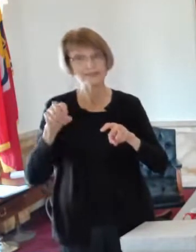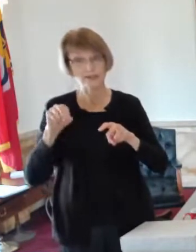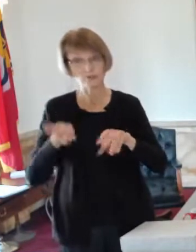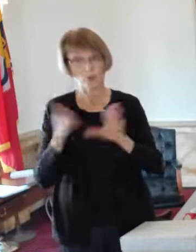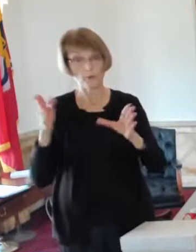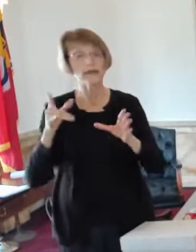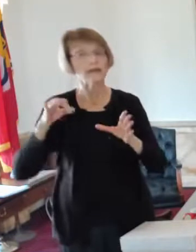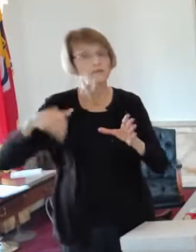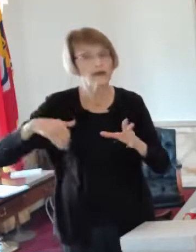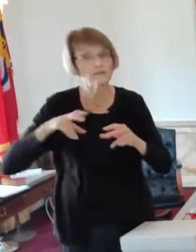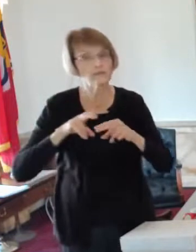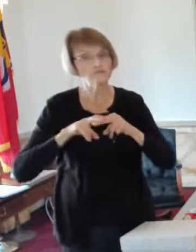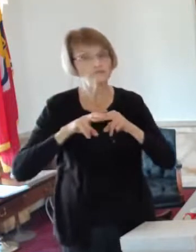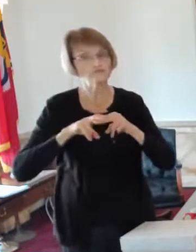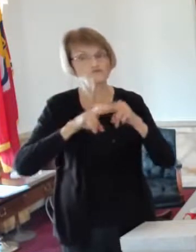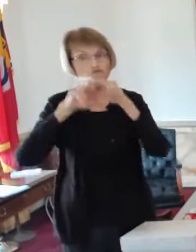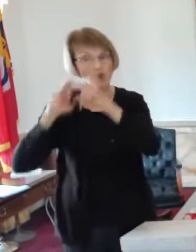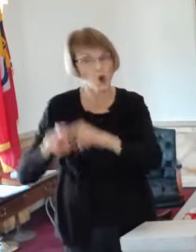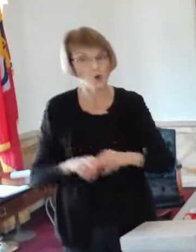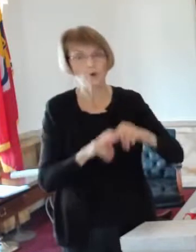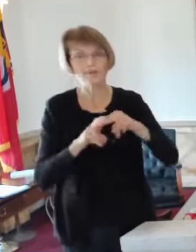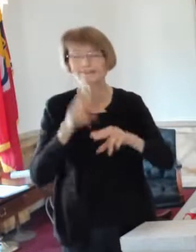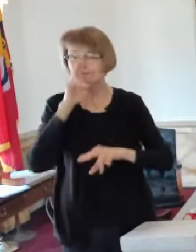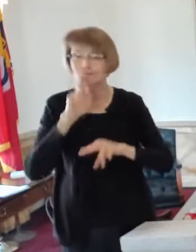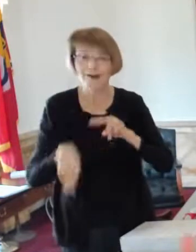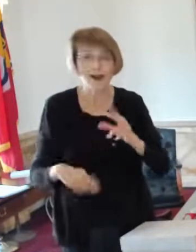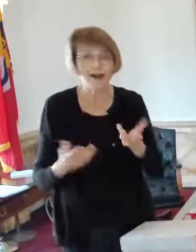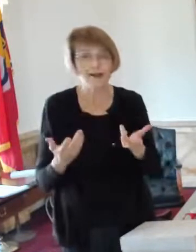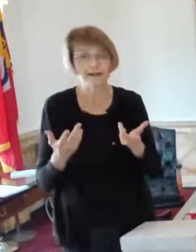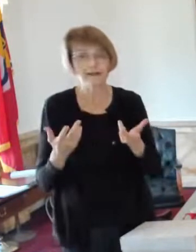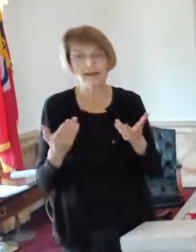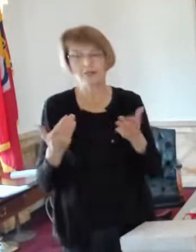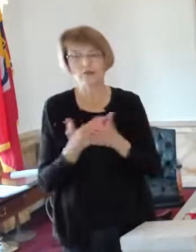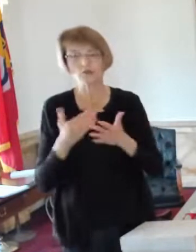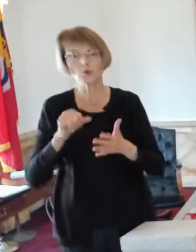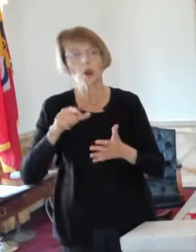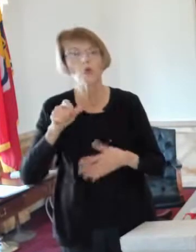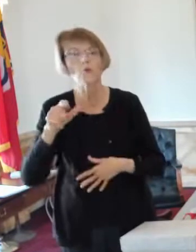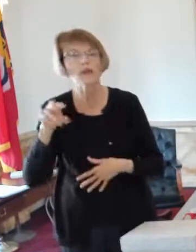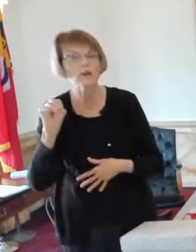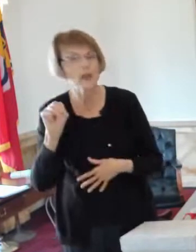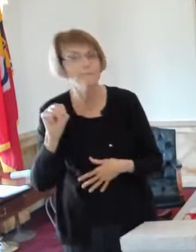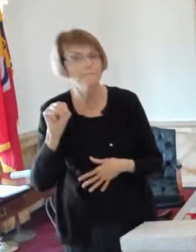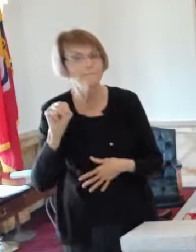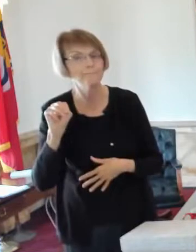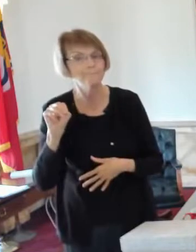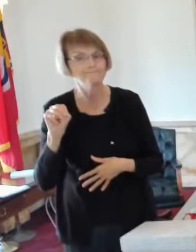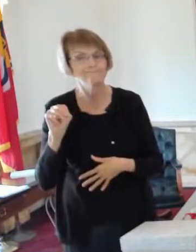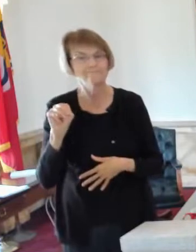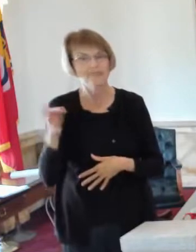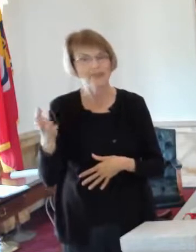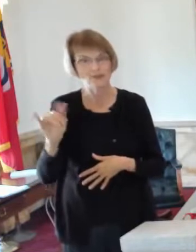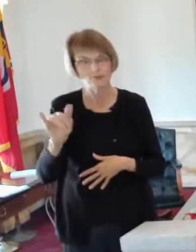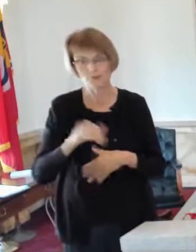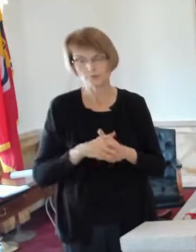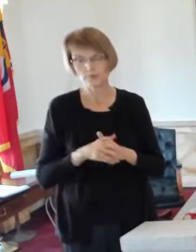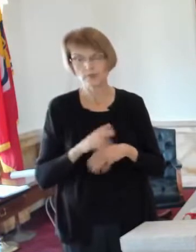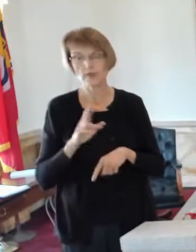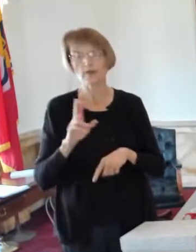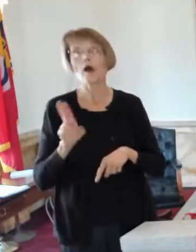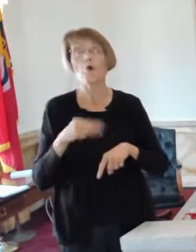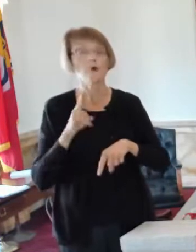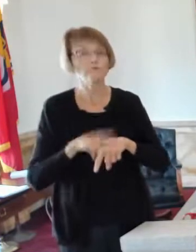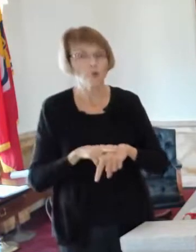taken a ride on the wheel, it's fun. There's a brand new aquarium there as well. Of course, the